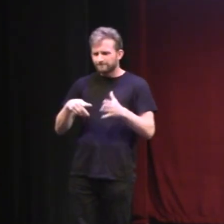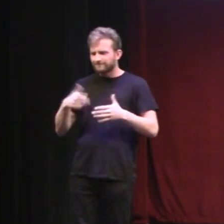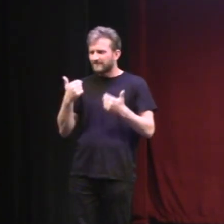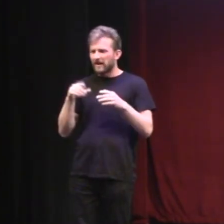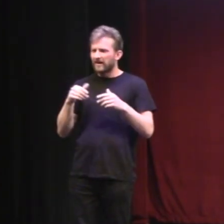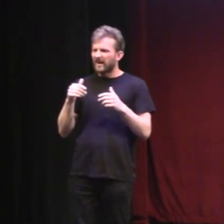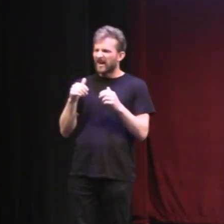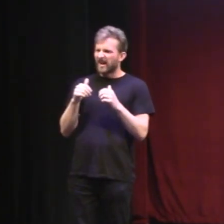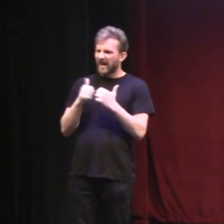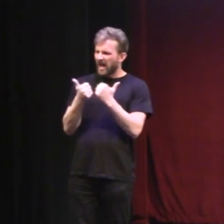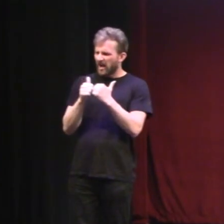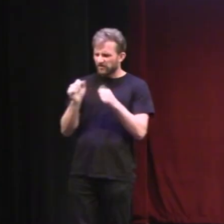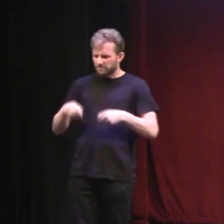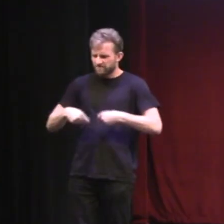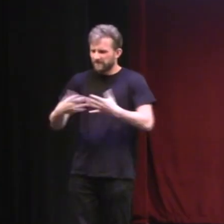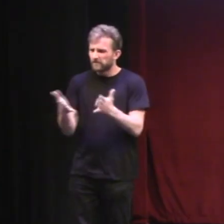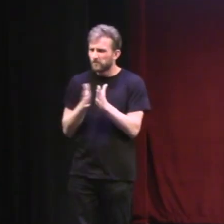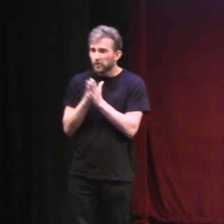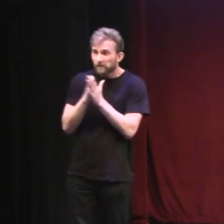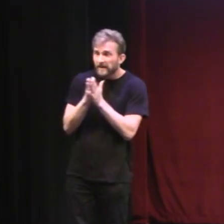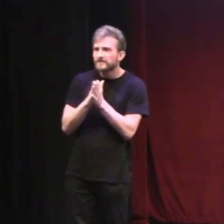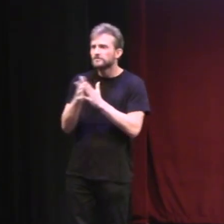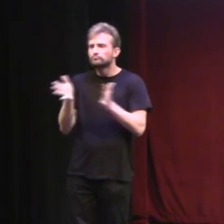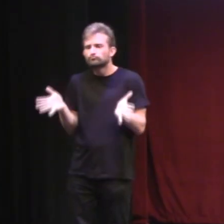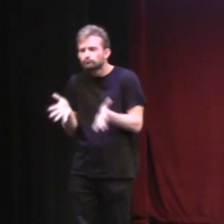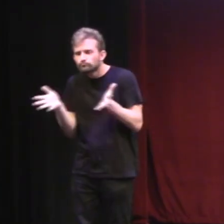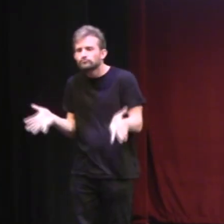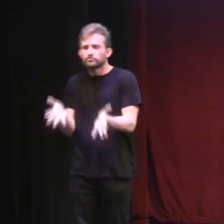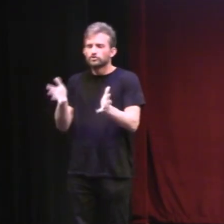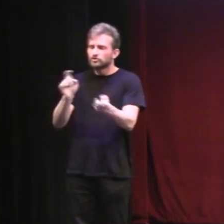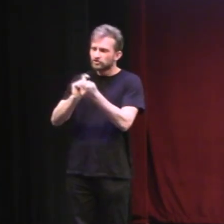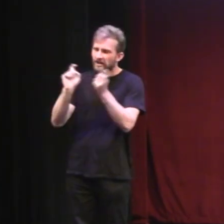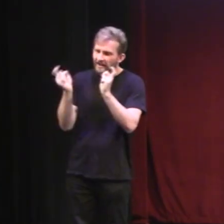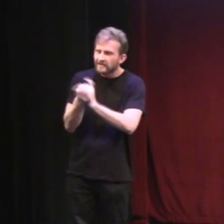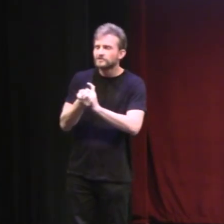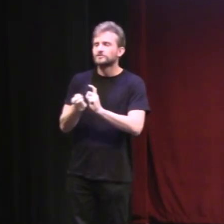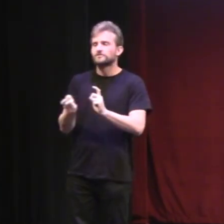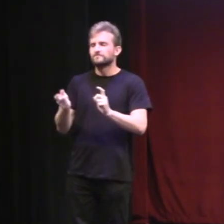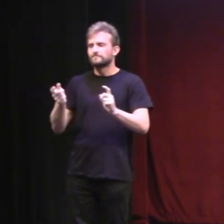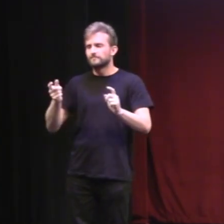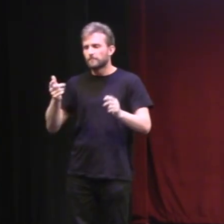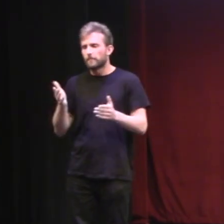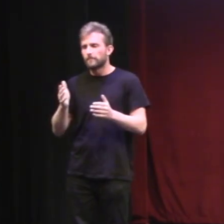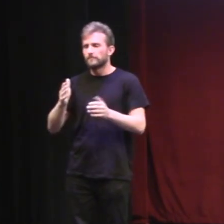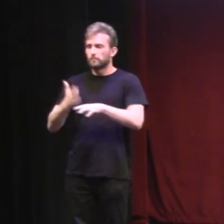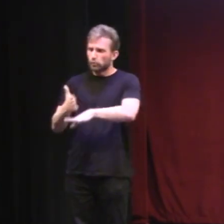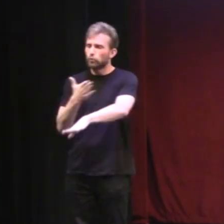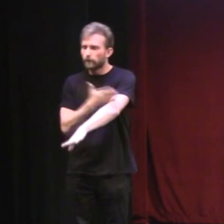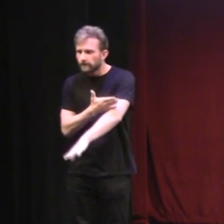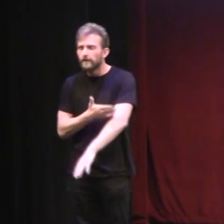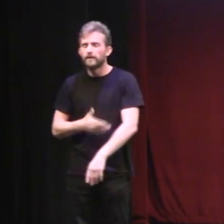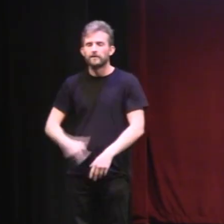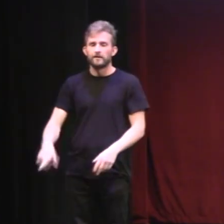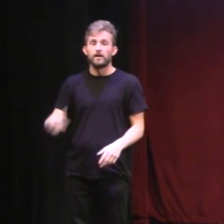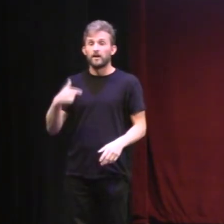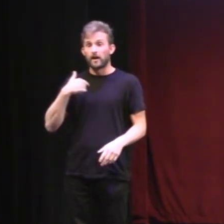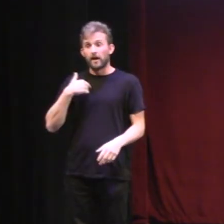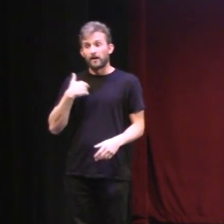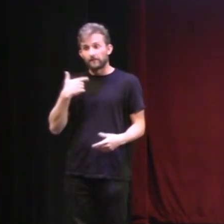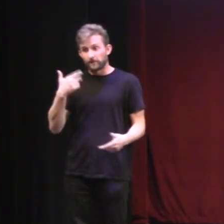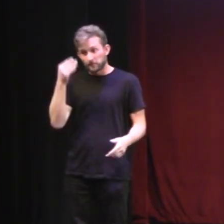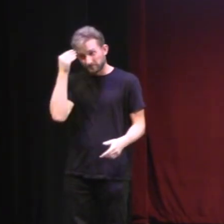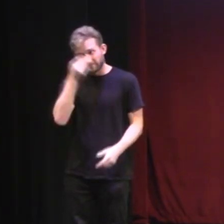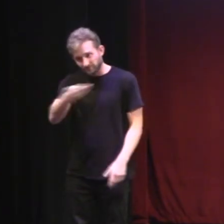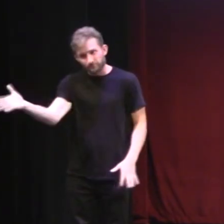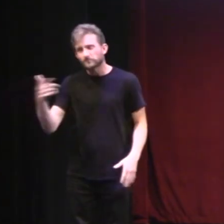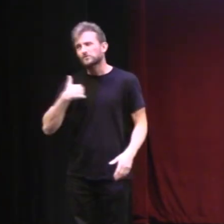I can tell you right now, we tried so many systems. We tried reward systems, we tried punitive systems.